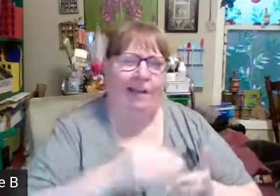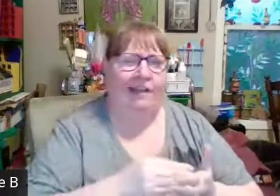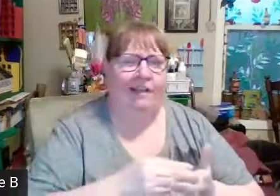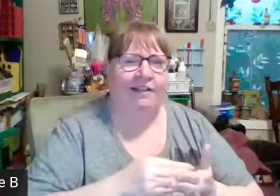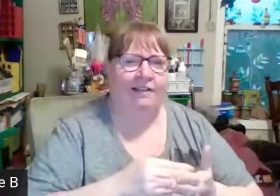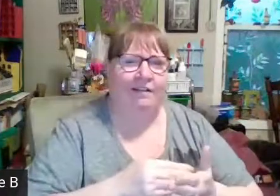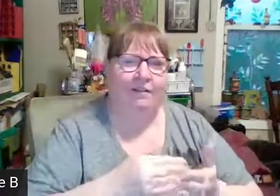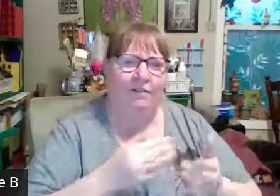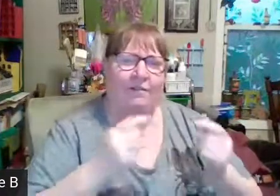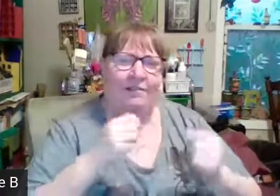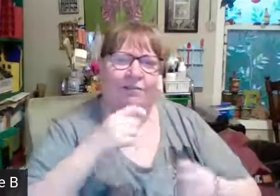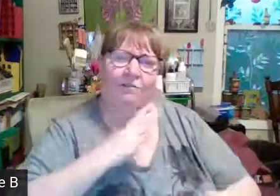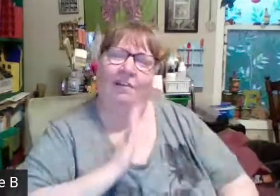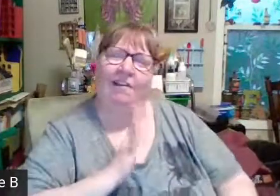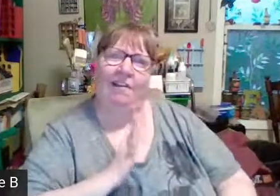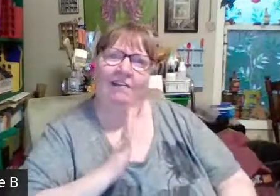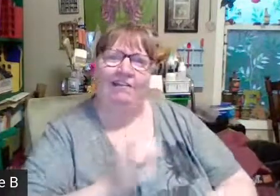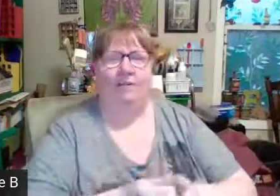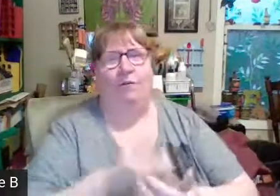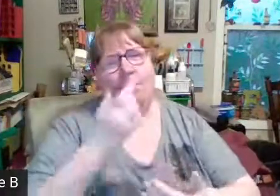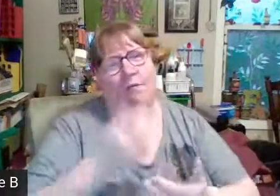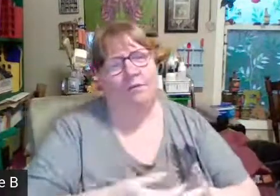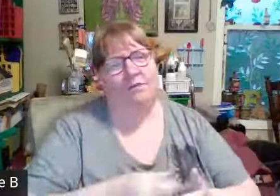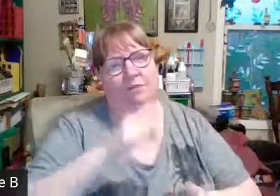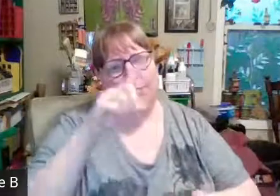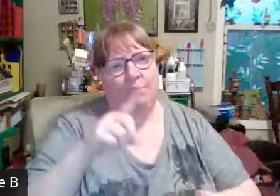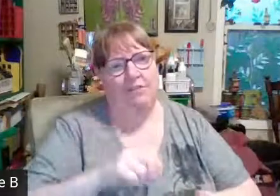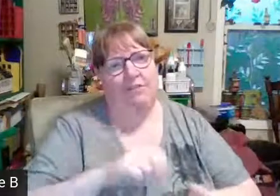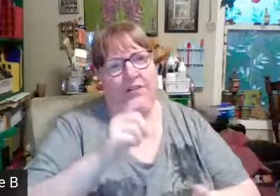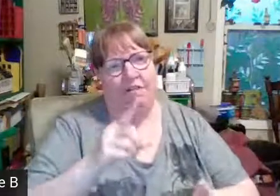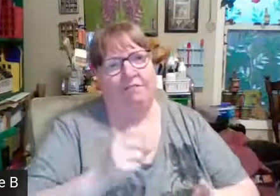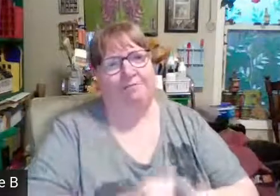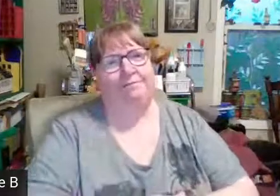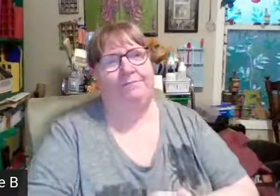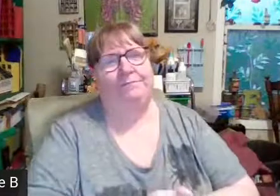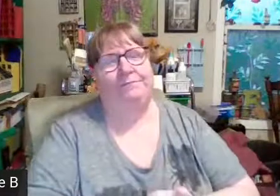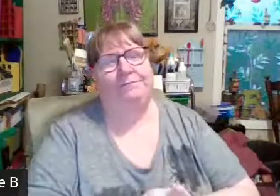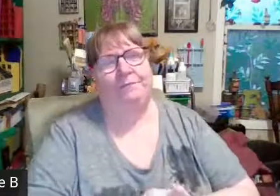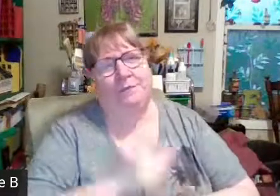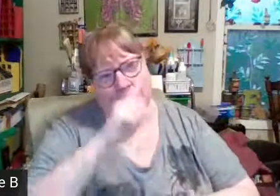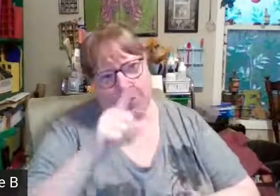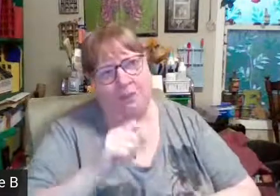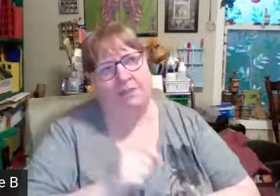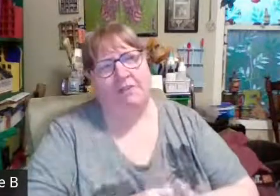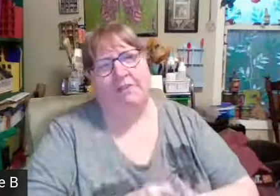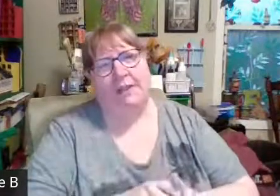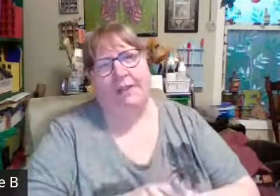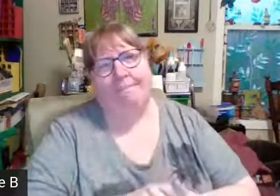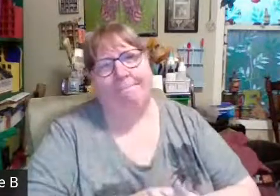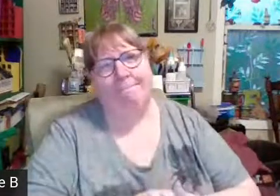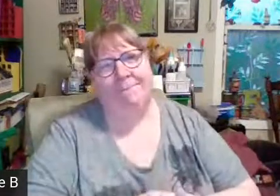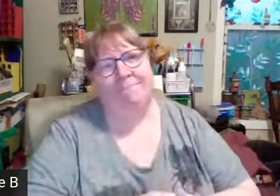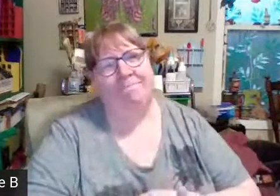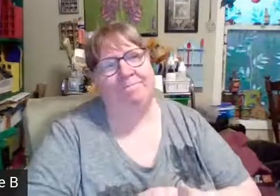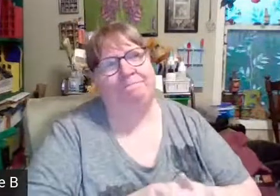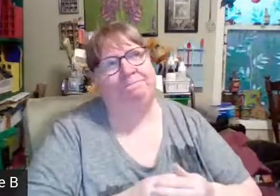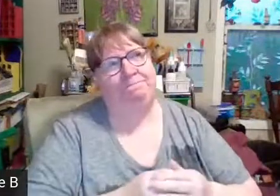your questionnaire, when you first filled out that questionnaire, you know, like, but I didn't want your smile list to feel like so long